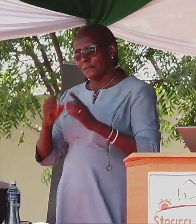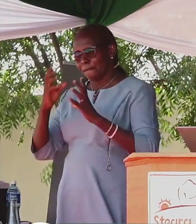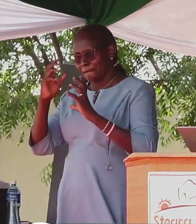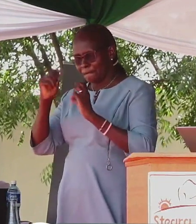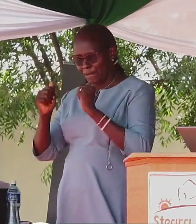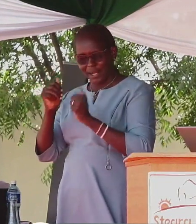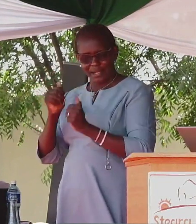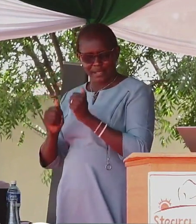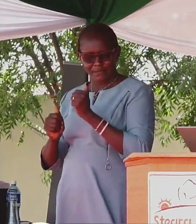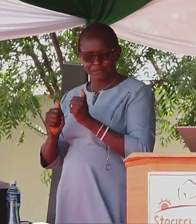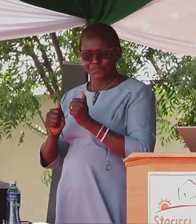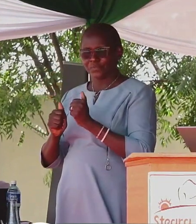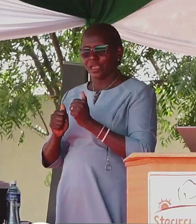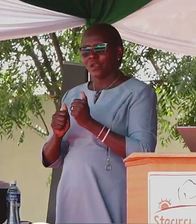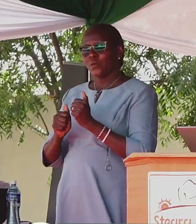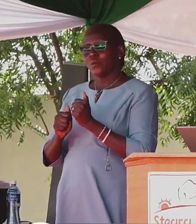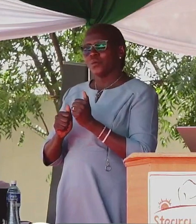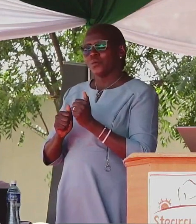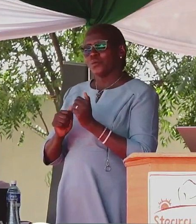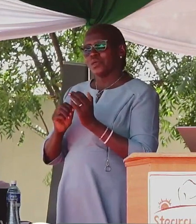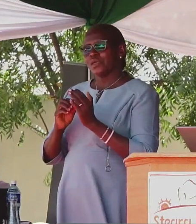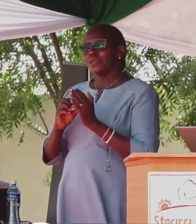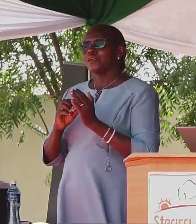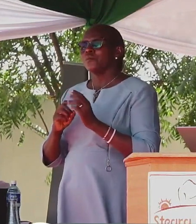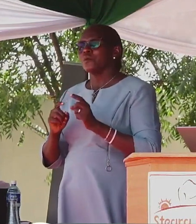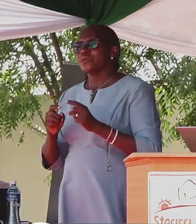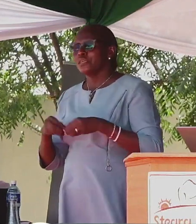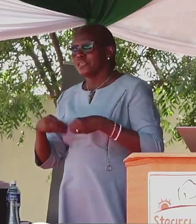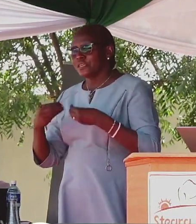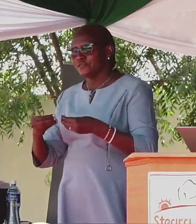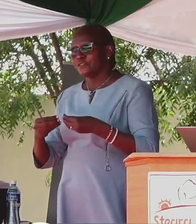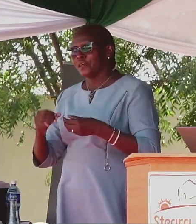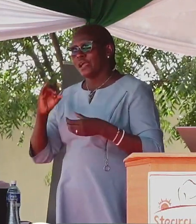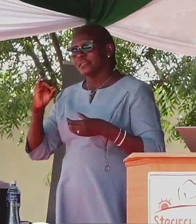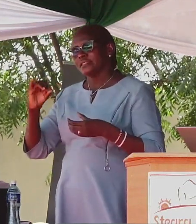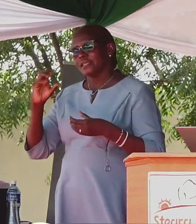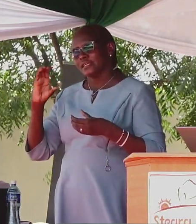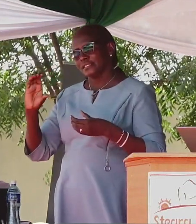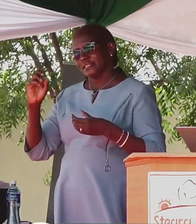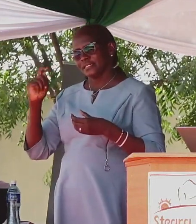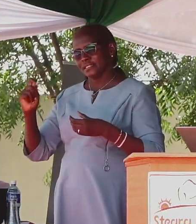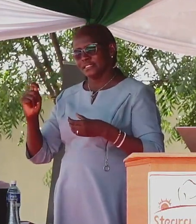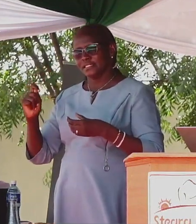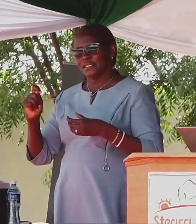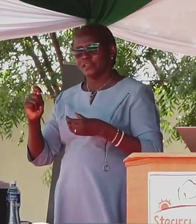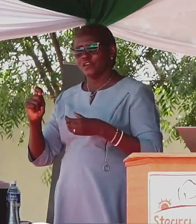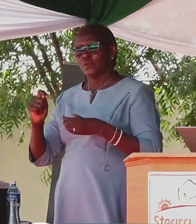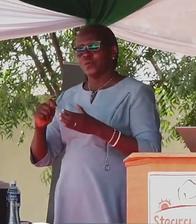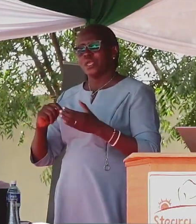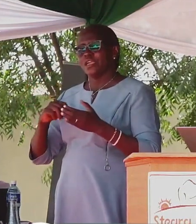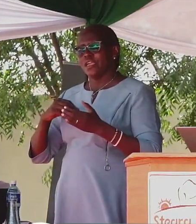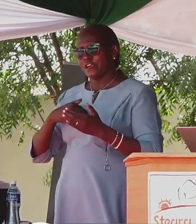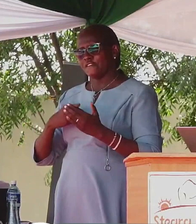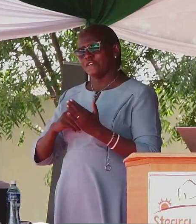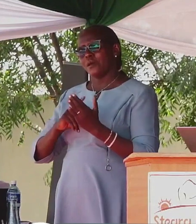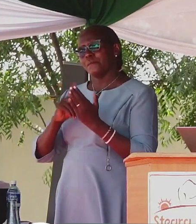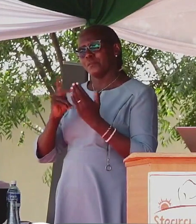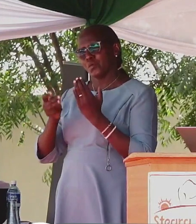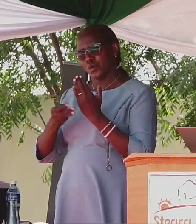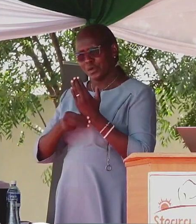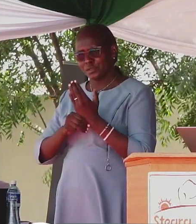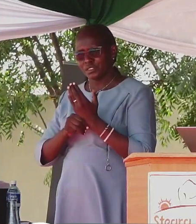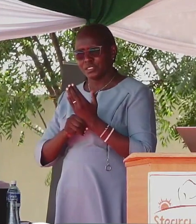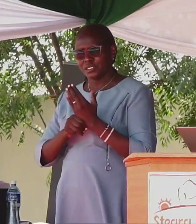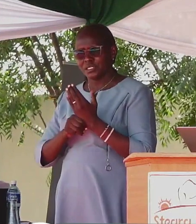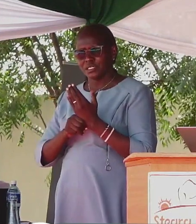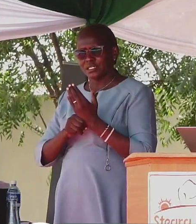We provide ICD linkages to our ECD centers. We have quality assurance and standards programs, as well as carrying